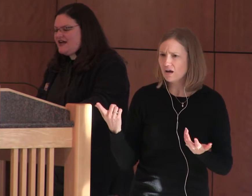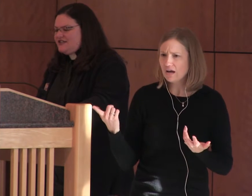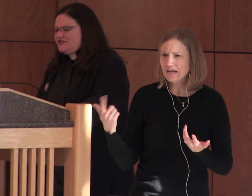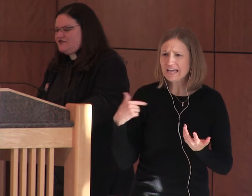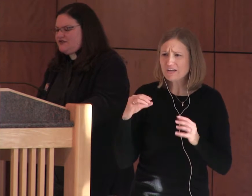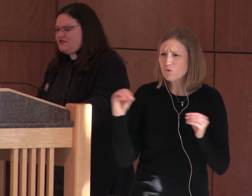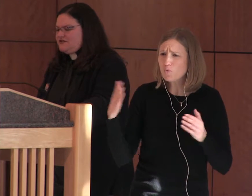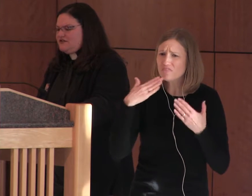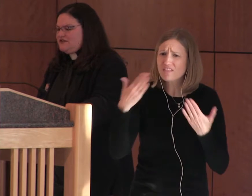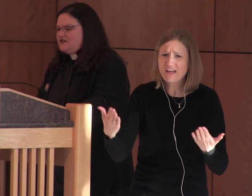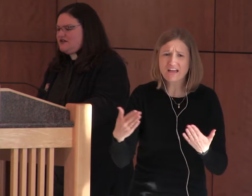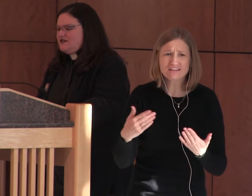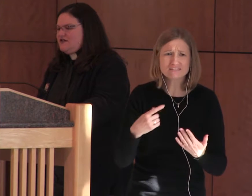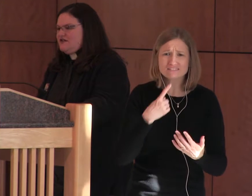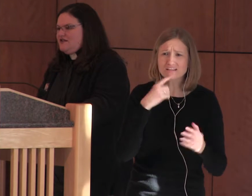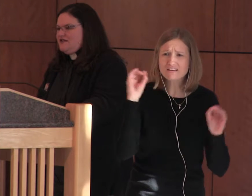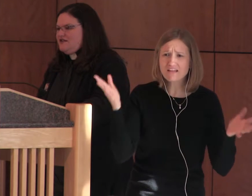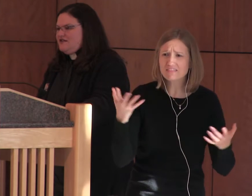any gratitude."